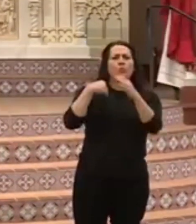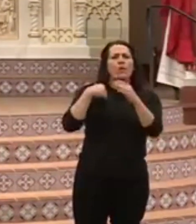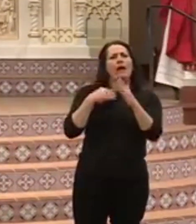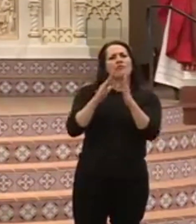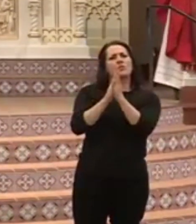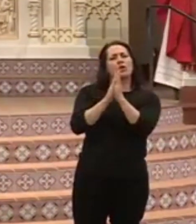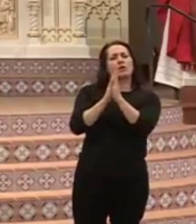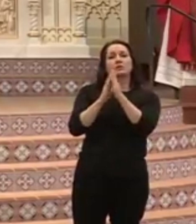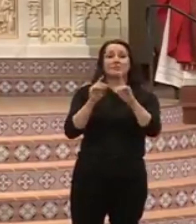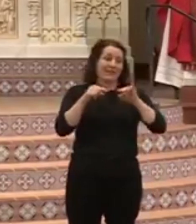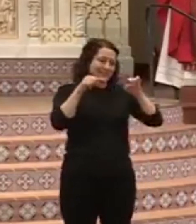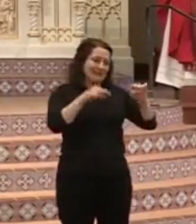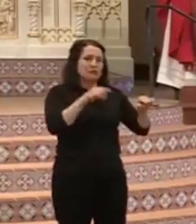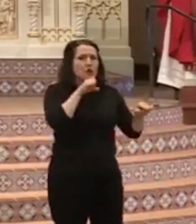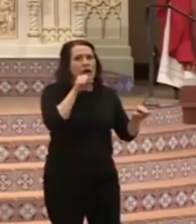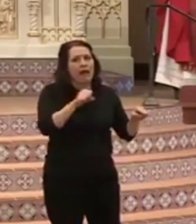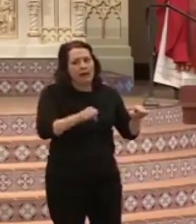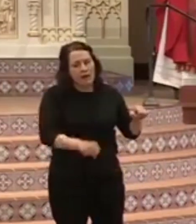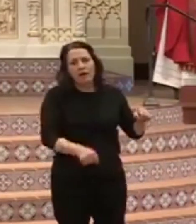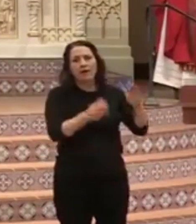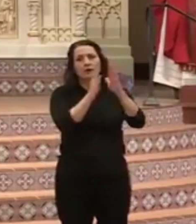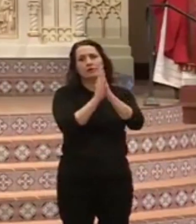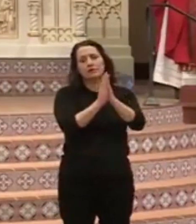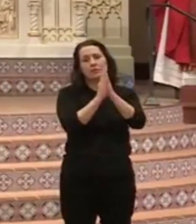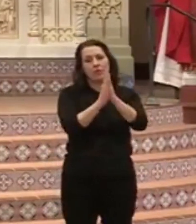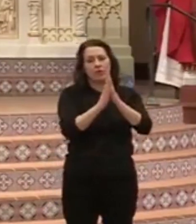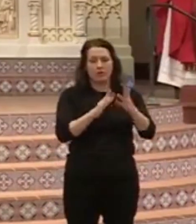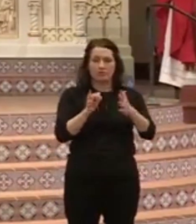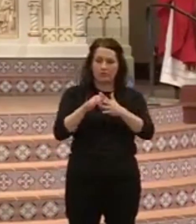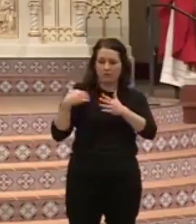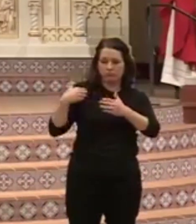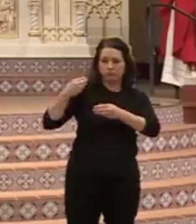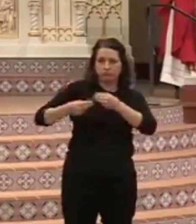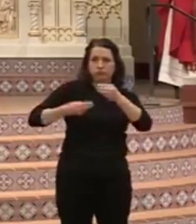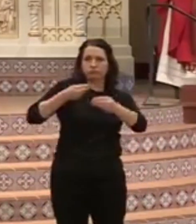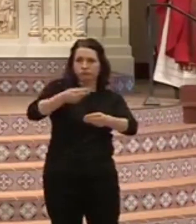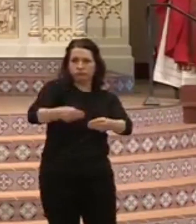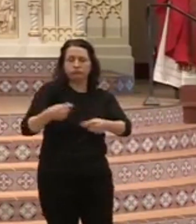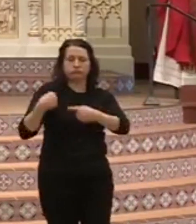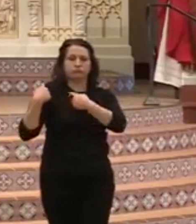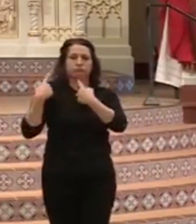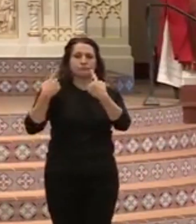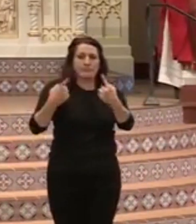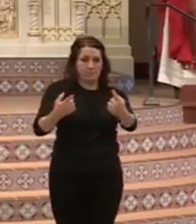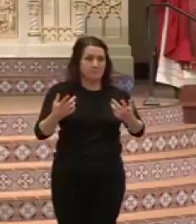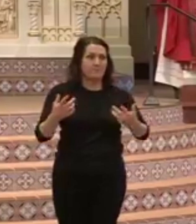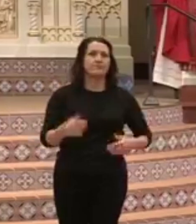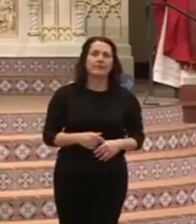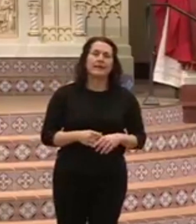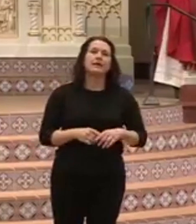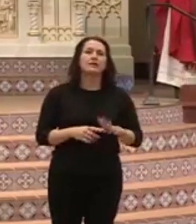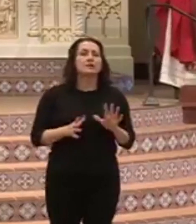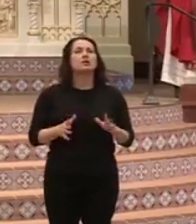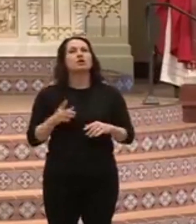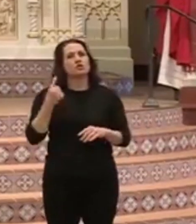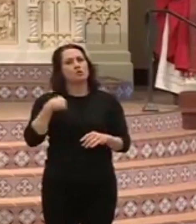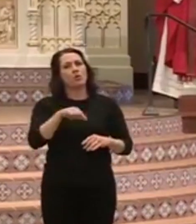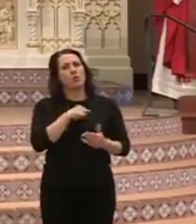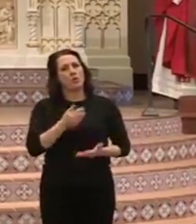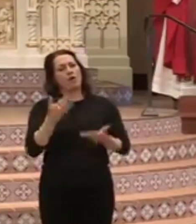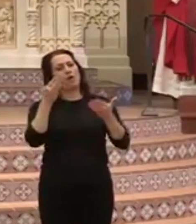These are ancient prayers that have been passed on to us over the centuries. And so we offer